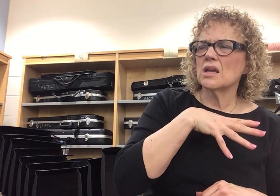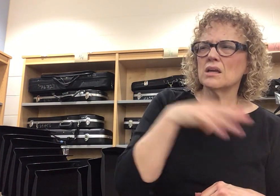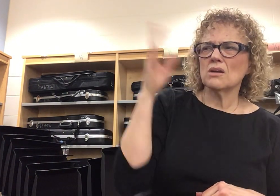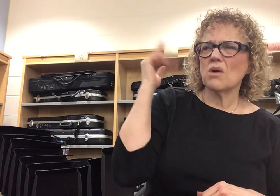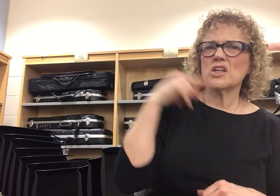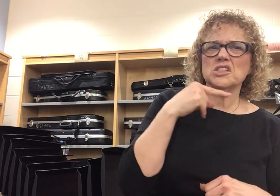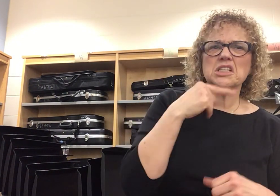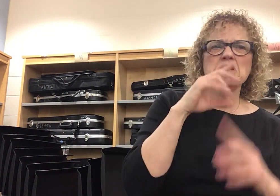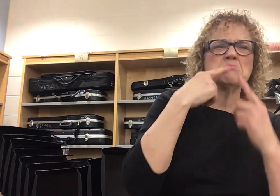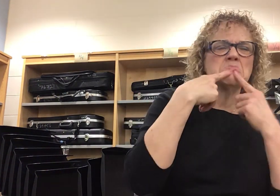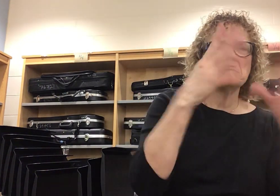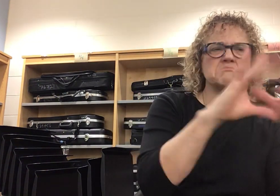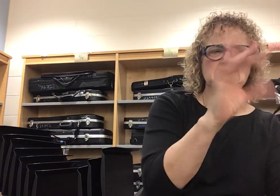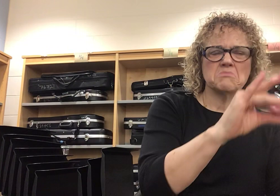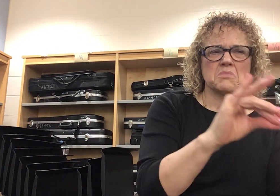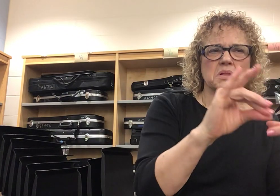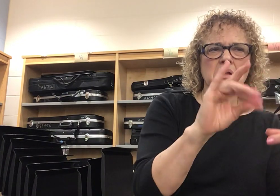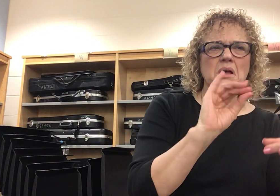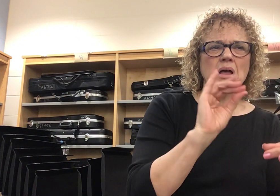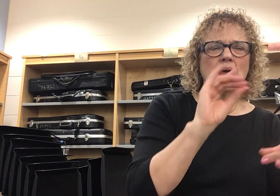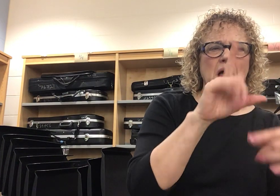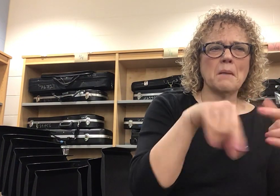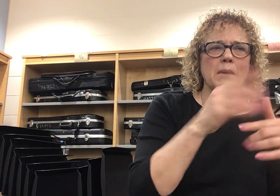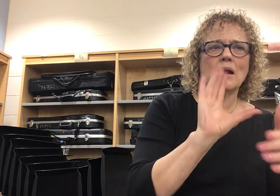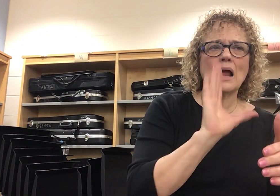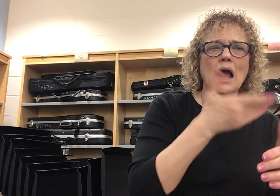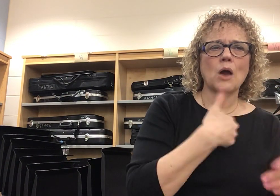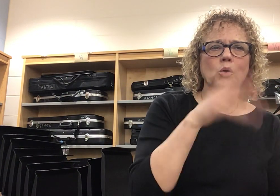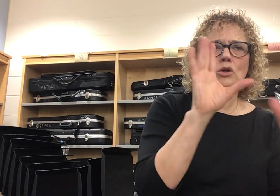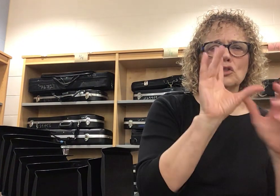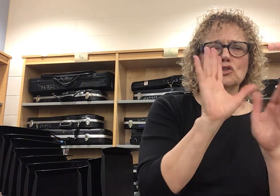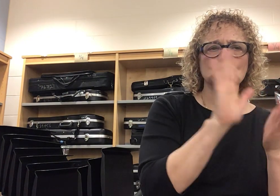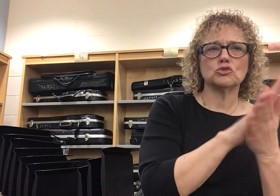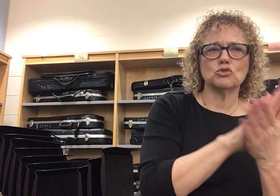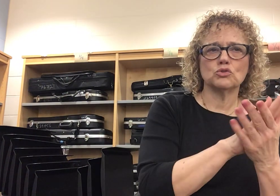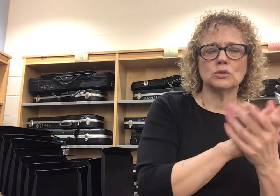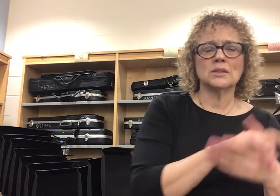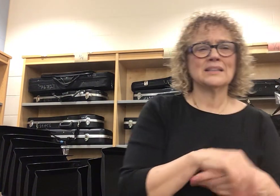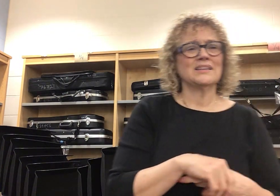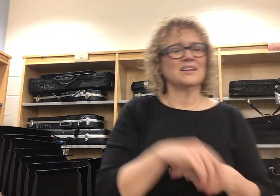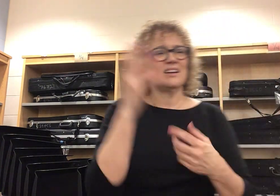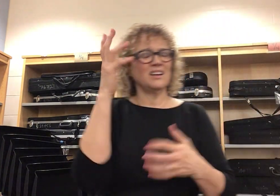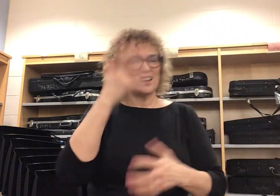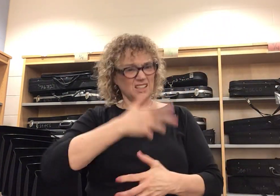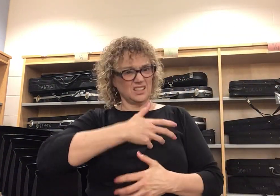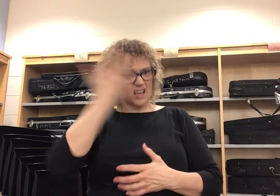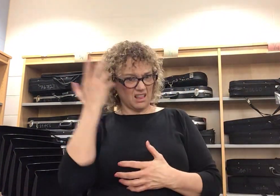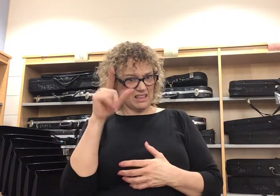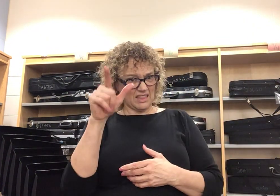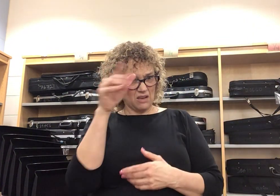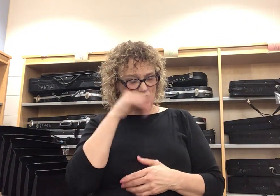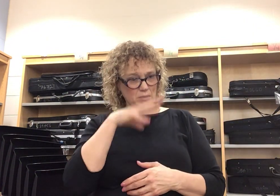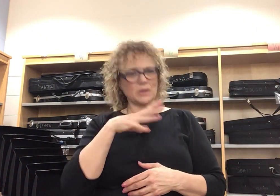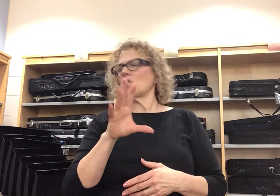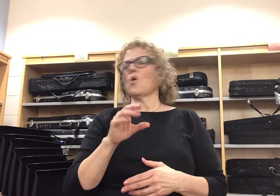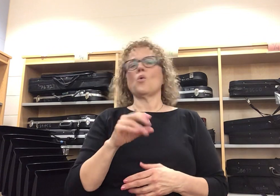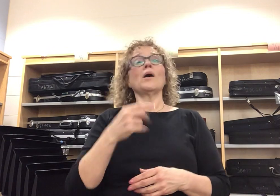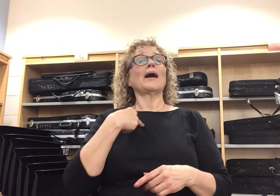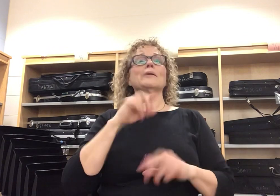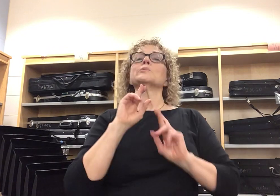Good point. Yelling at the lady. You mean responding to the woman about the gifted program? Okay, yes, we'll cover that. The editorial